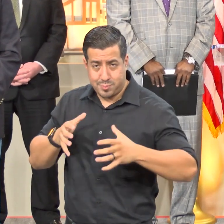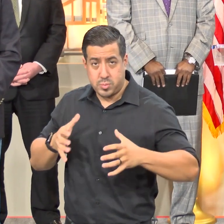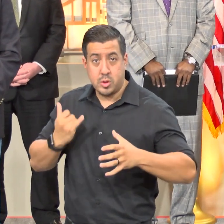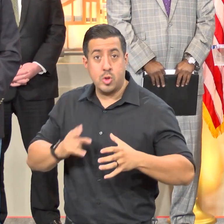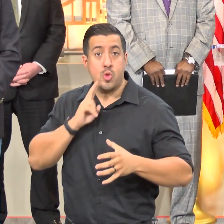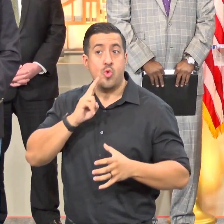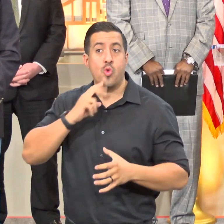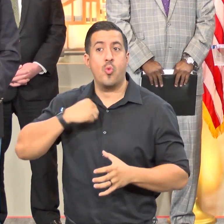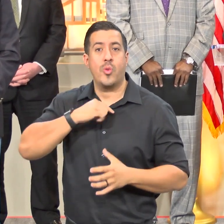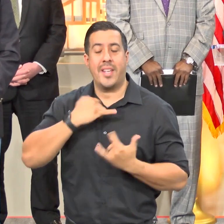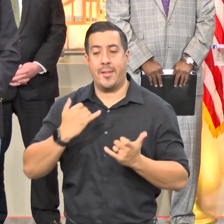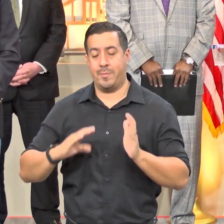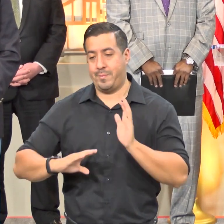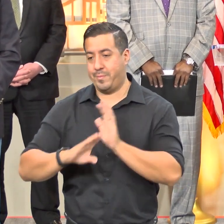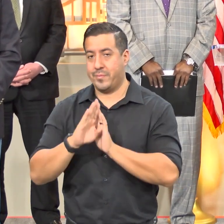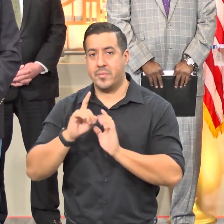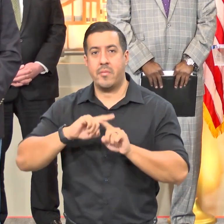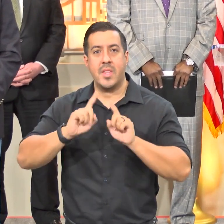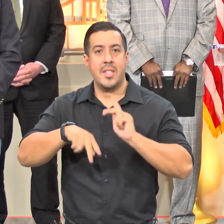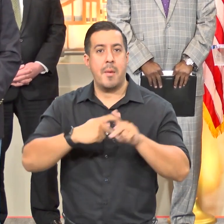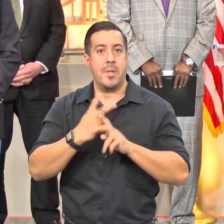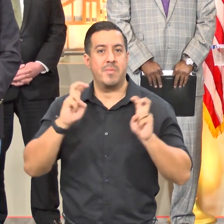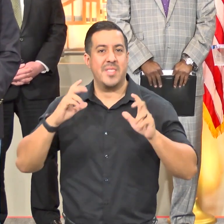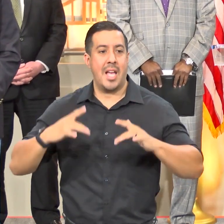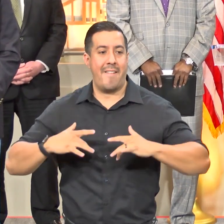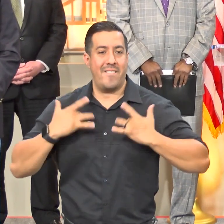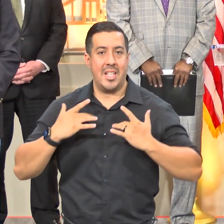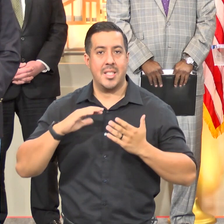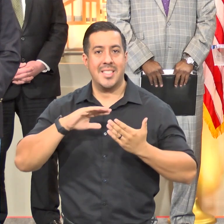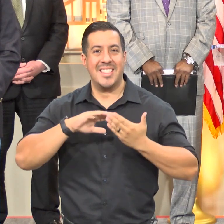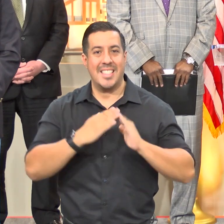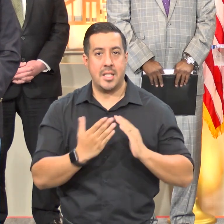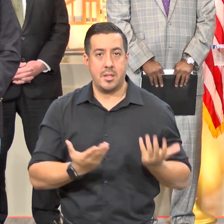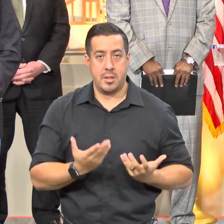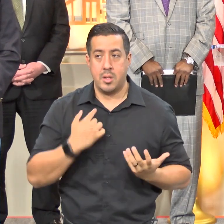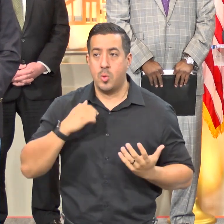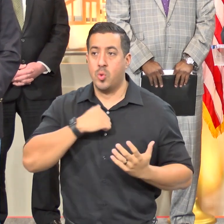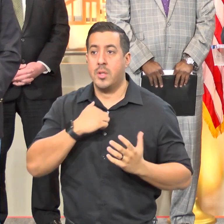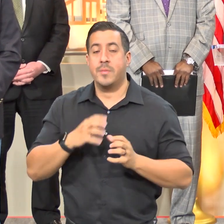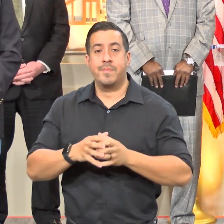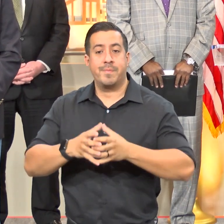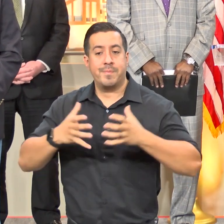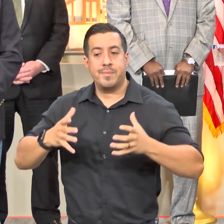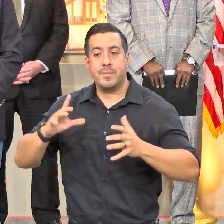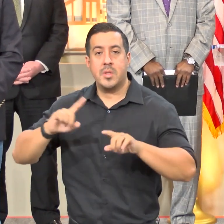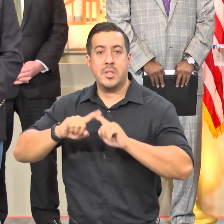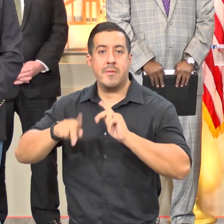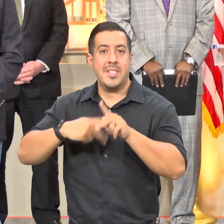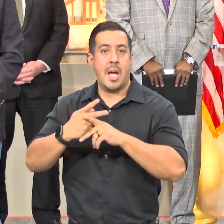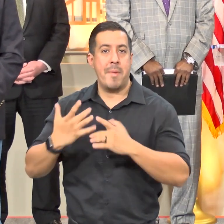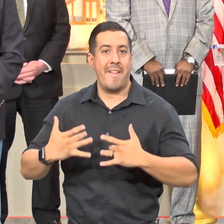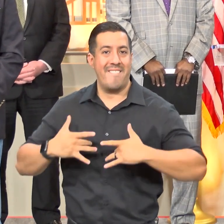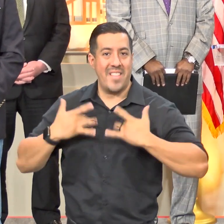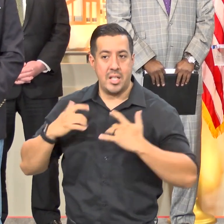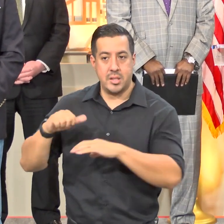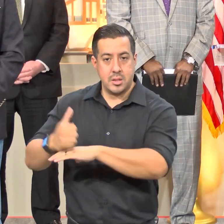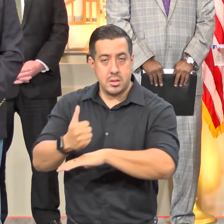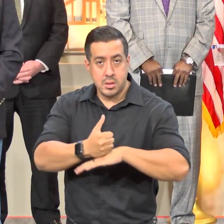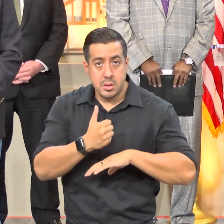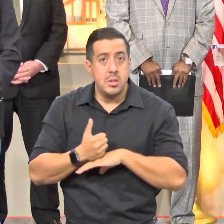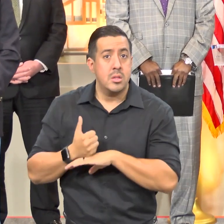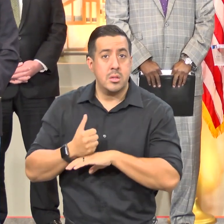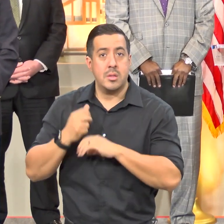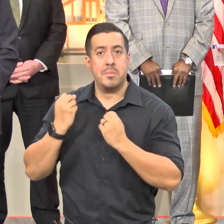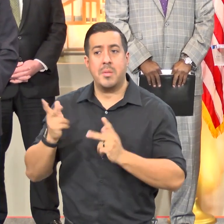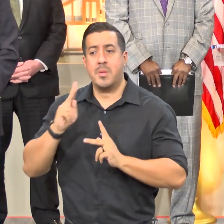Houston has developed into an events city. We have expanded our locally produced events, increased the number of